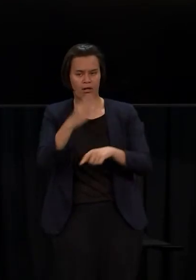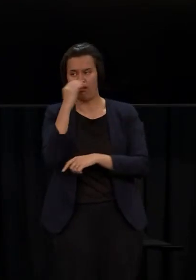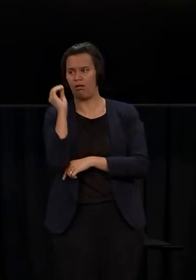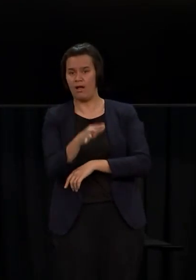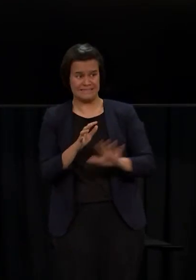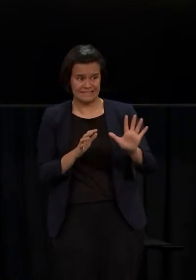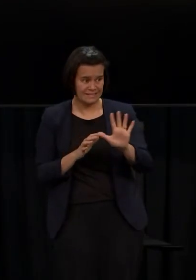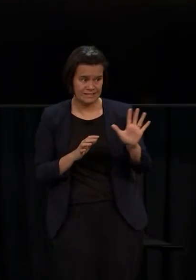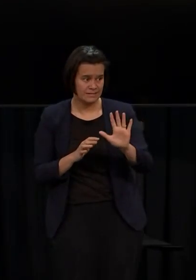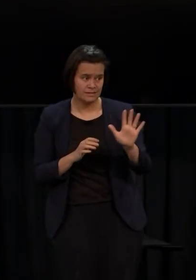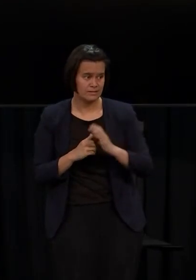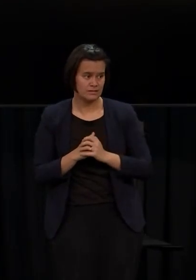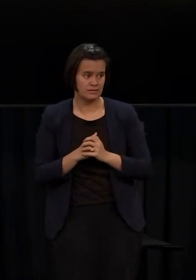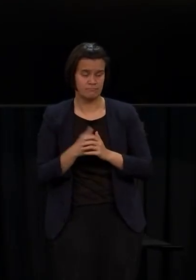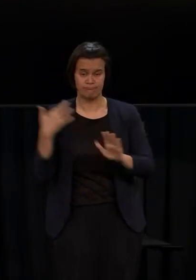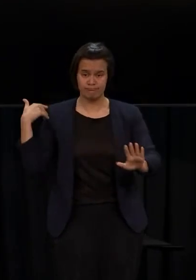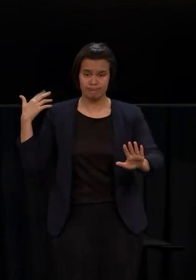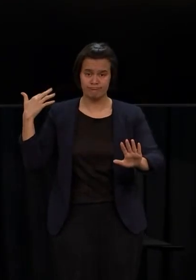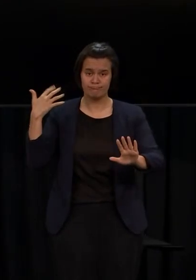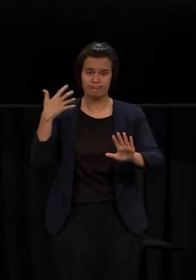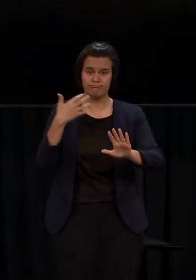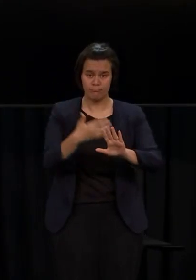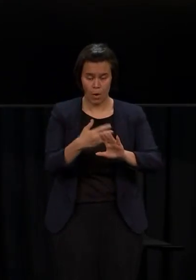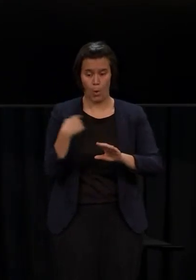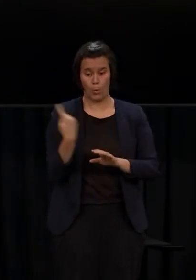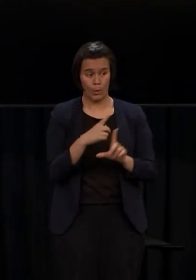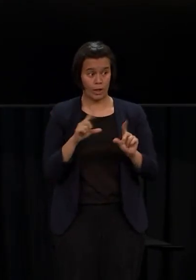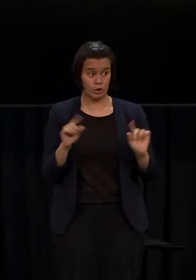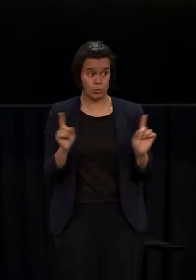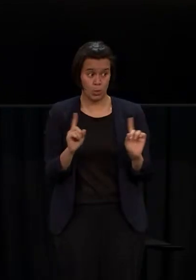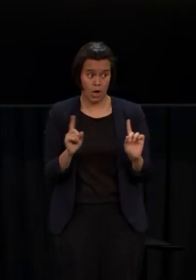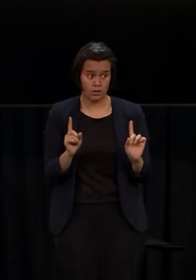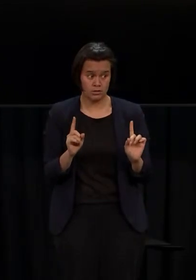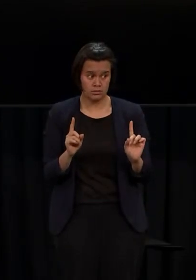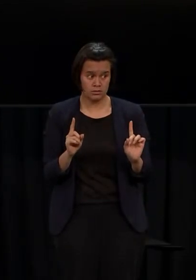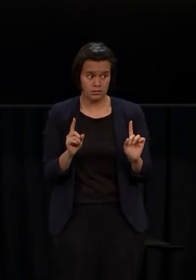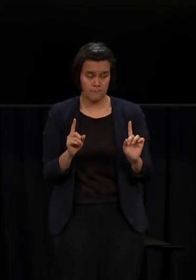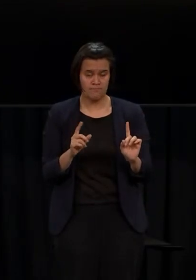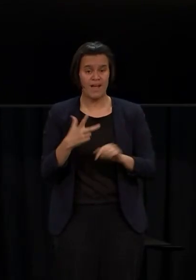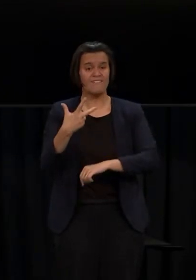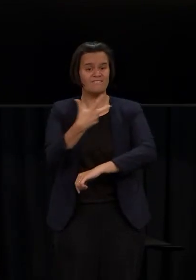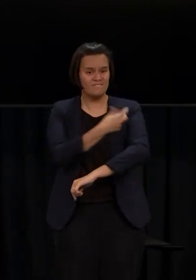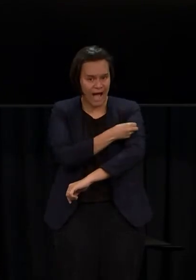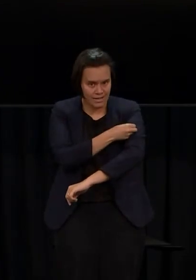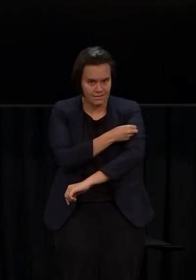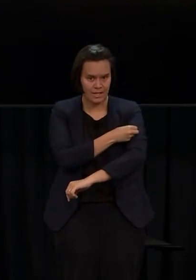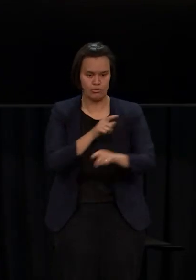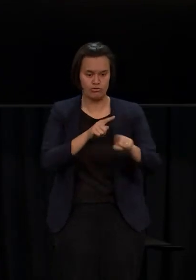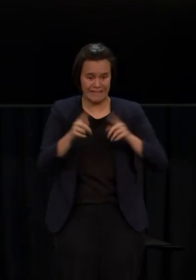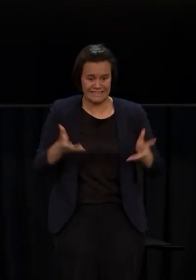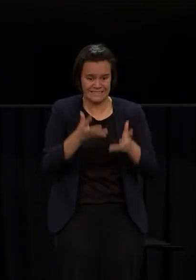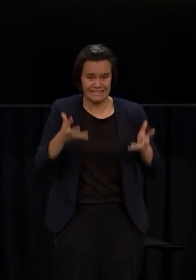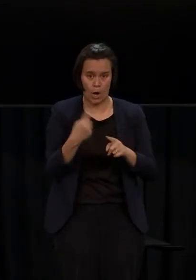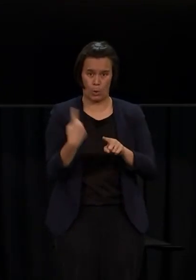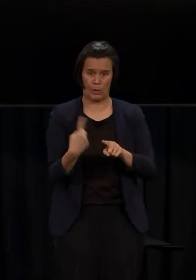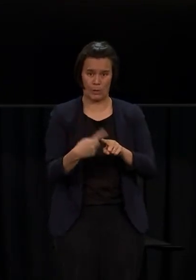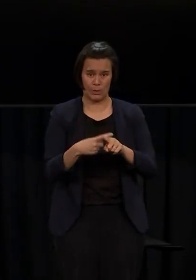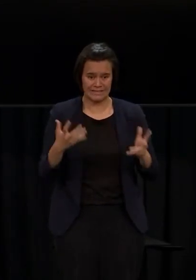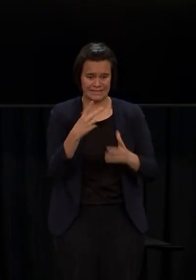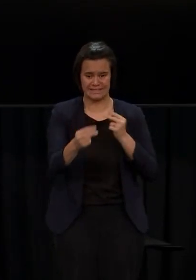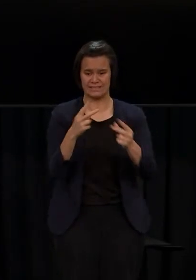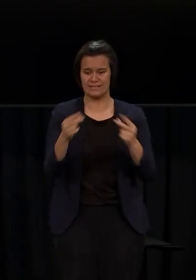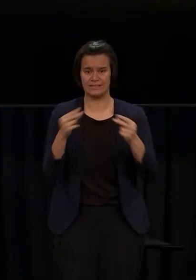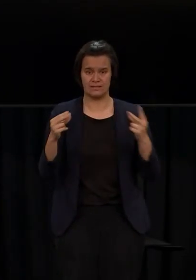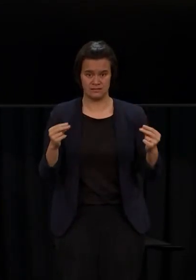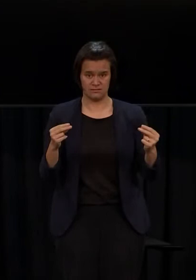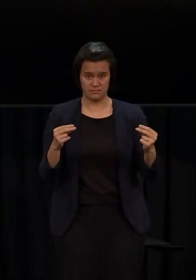actually what we have done all the way through is completely focus on lifting vaccination rates as quickly as we can, and we continue